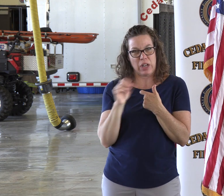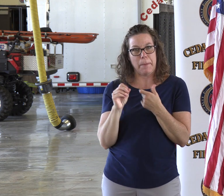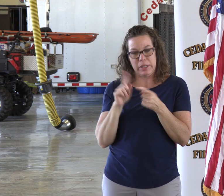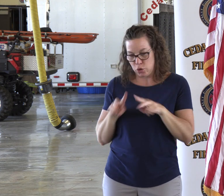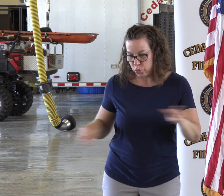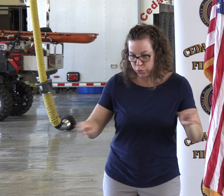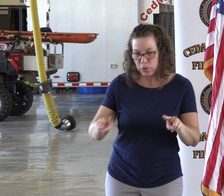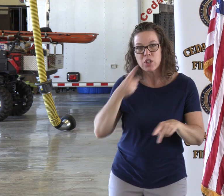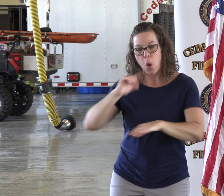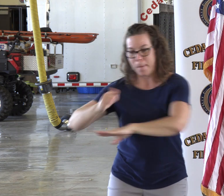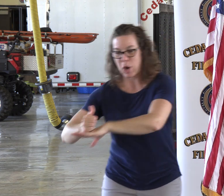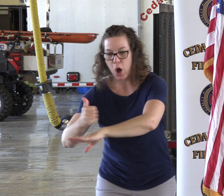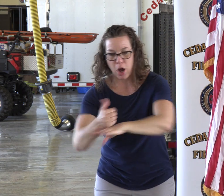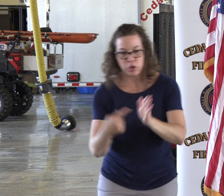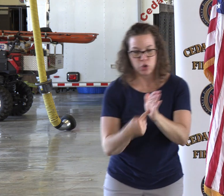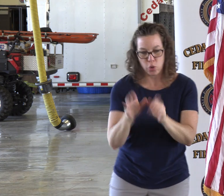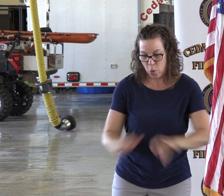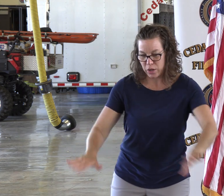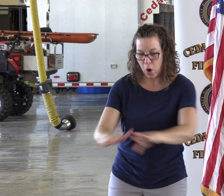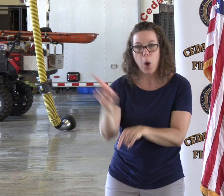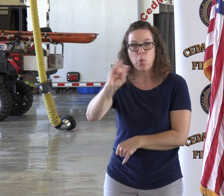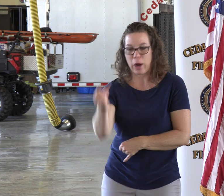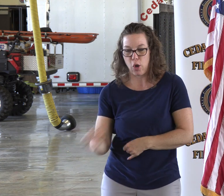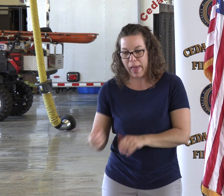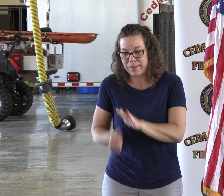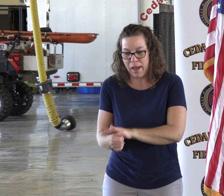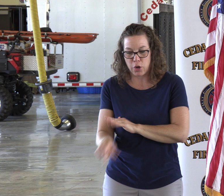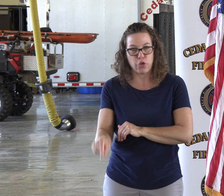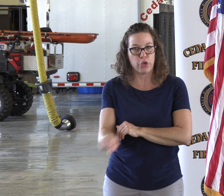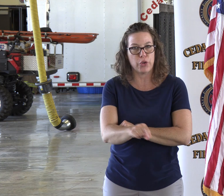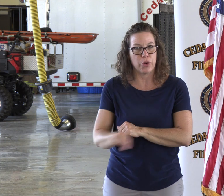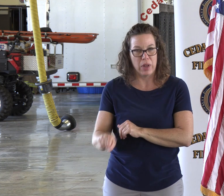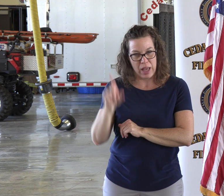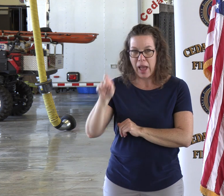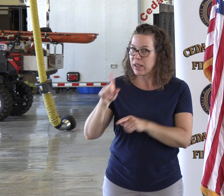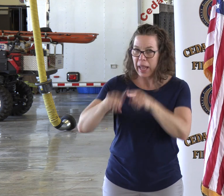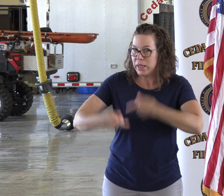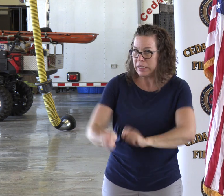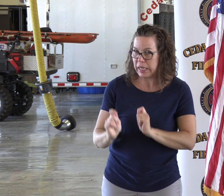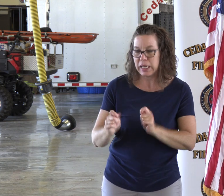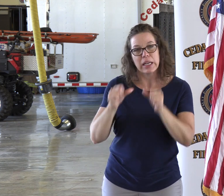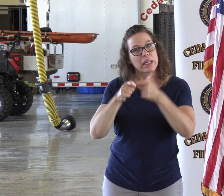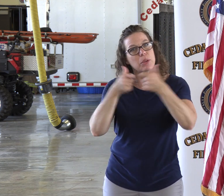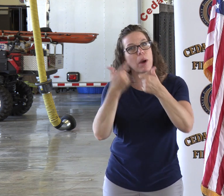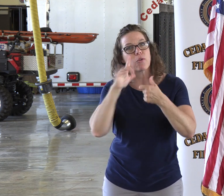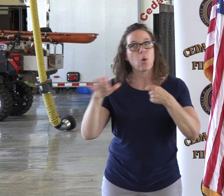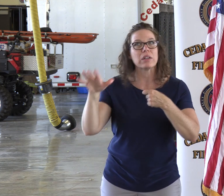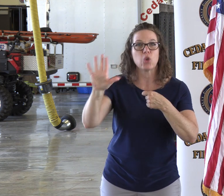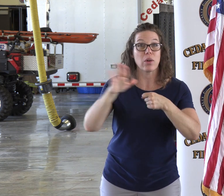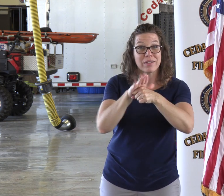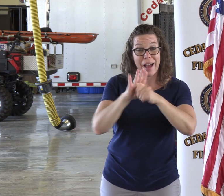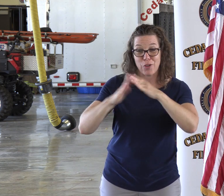locate before beginning a project. It's for your safety, the safety of our crews, and keeps the power on for your entire